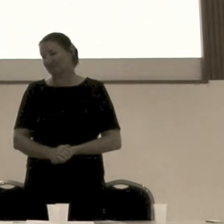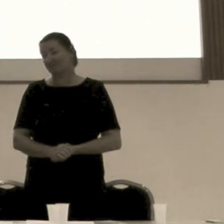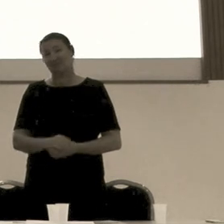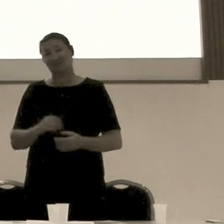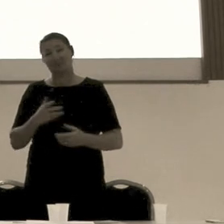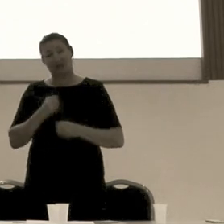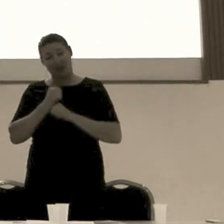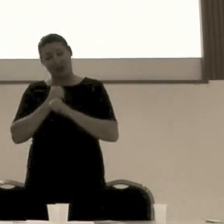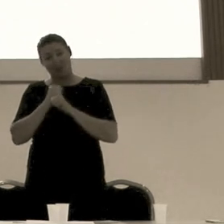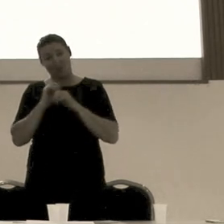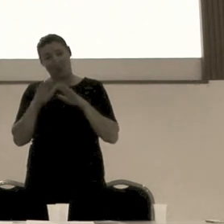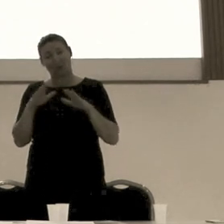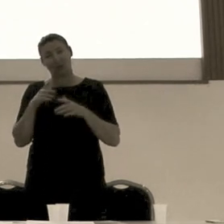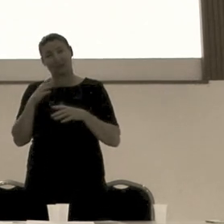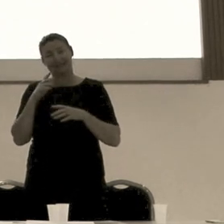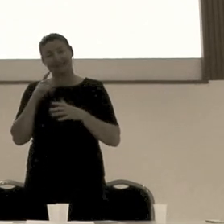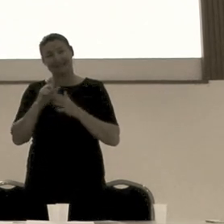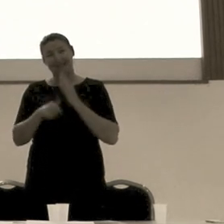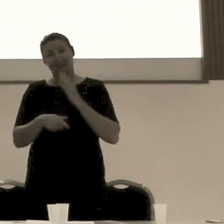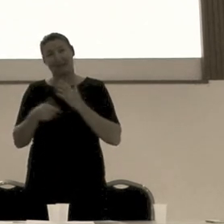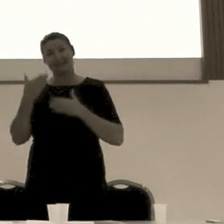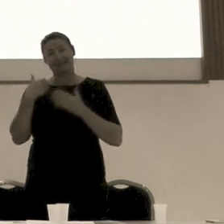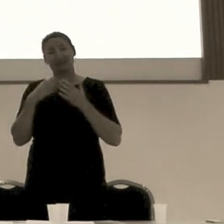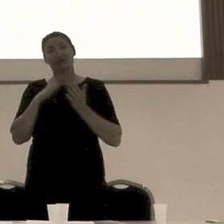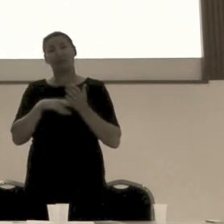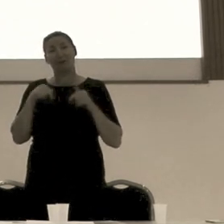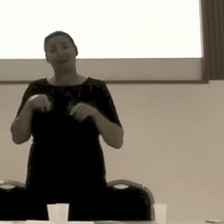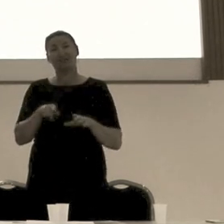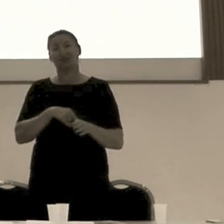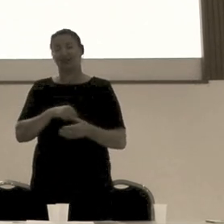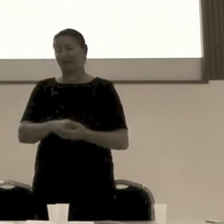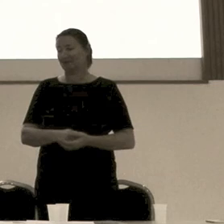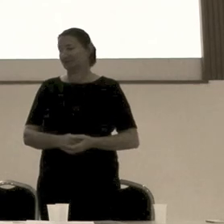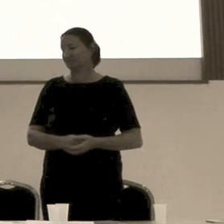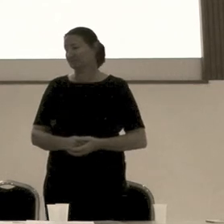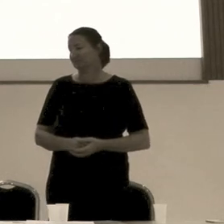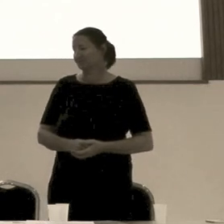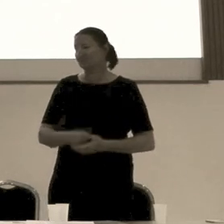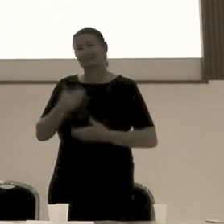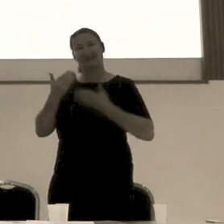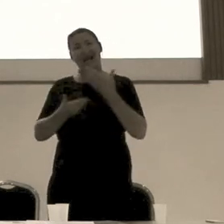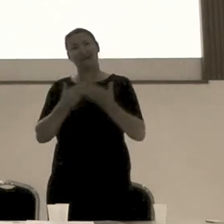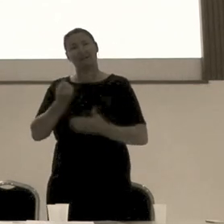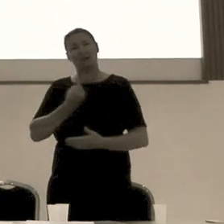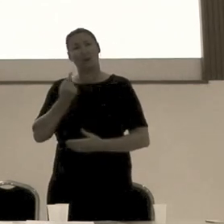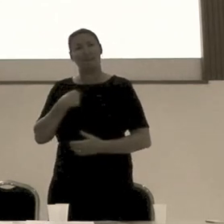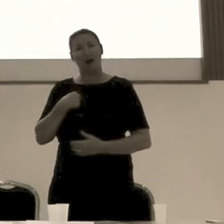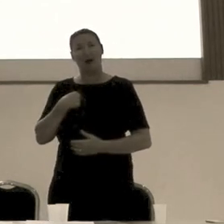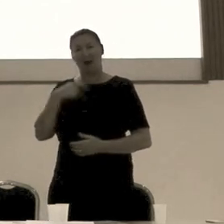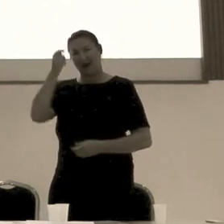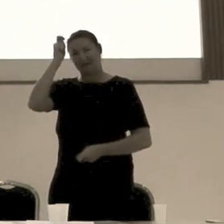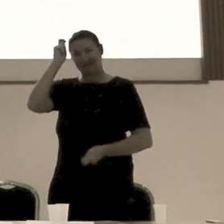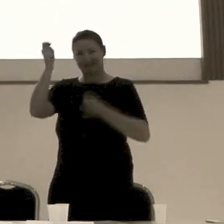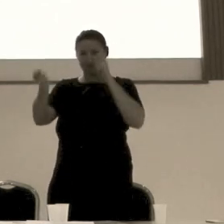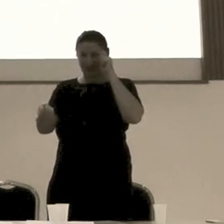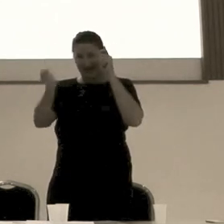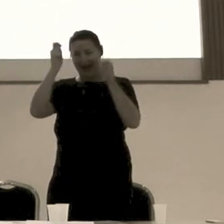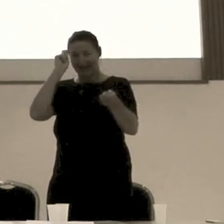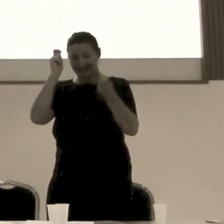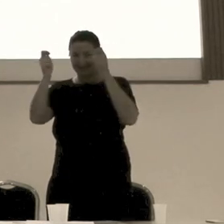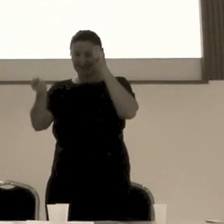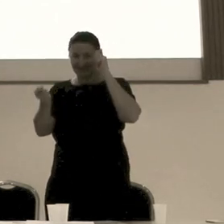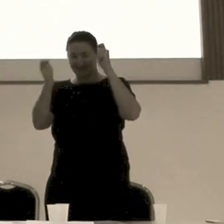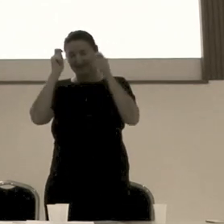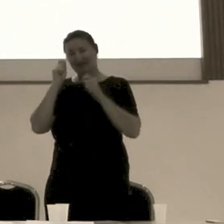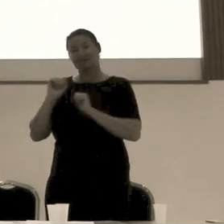start of Disability History Month this year. So, a little bit about me. I wear many hats, but all of